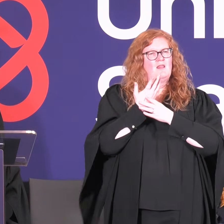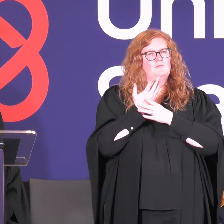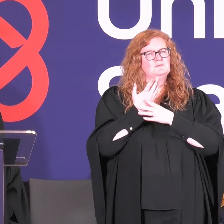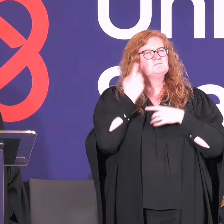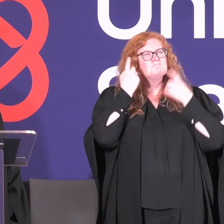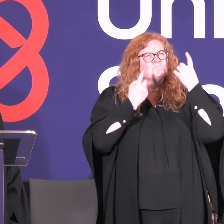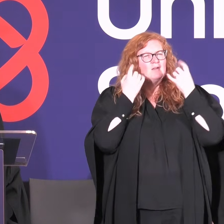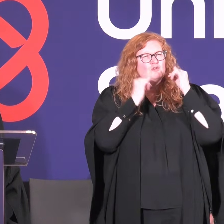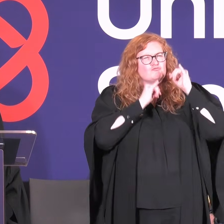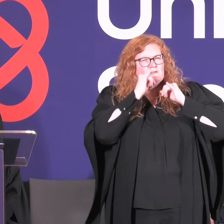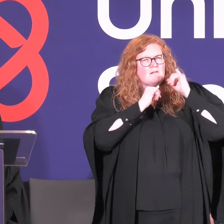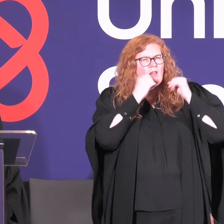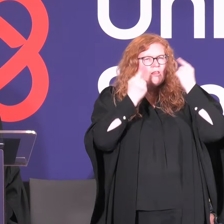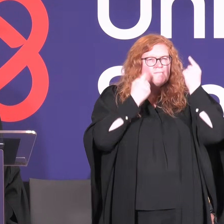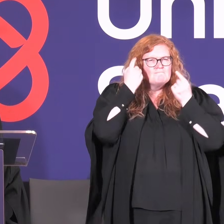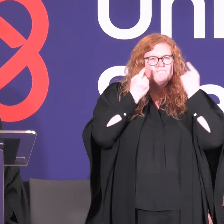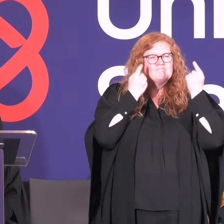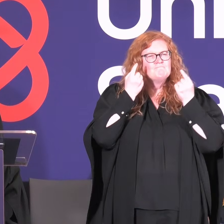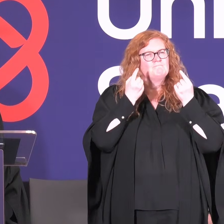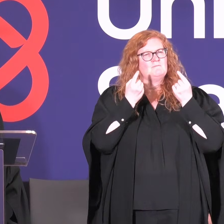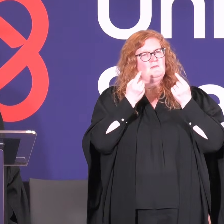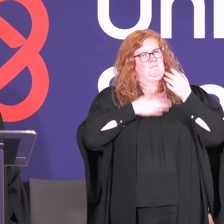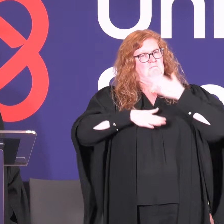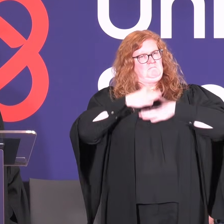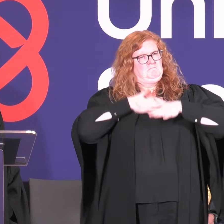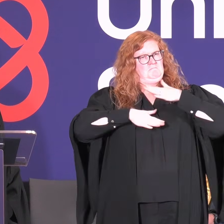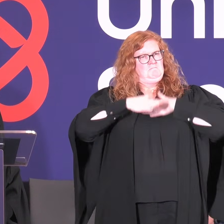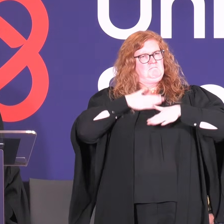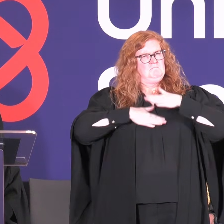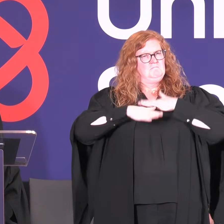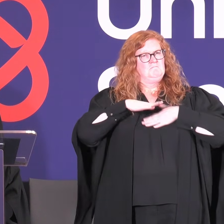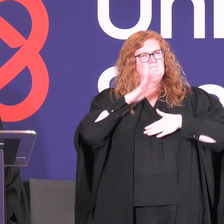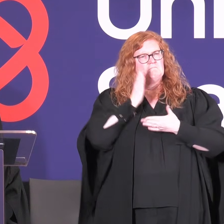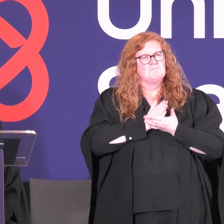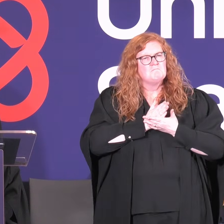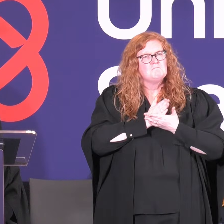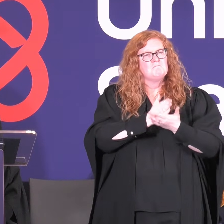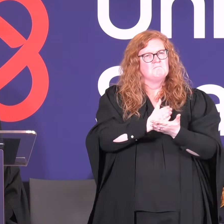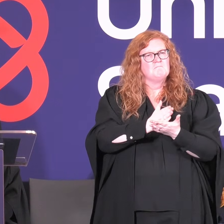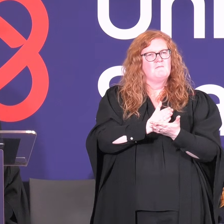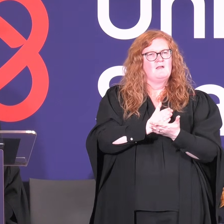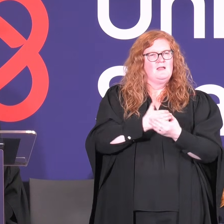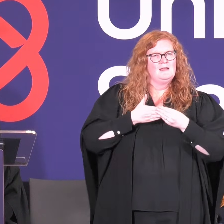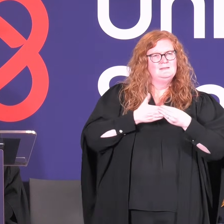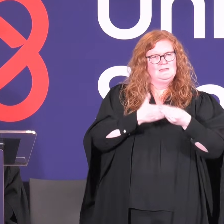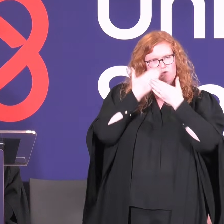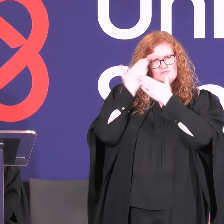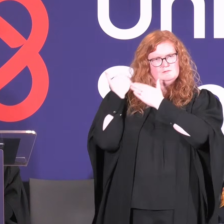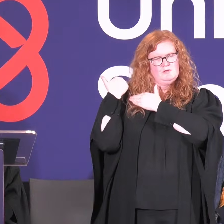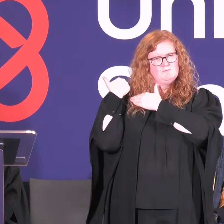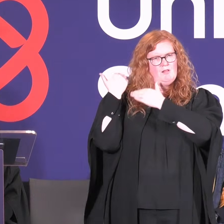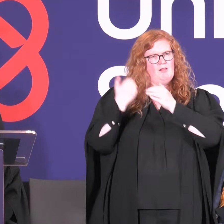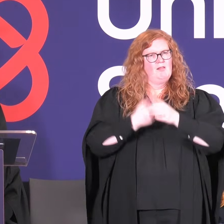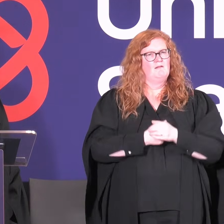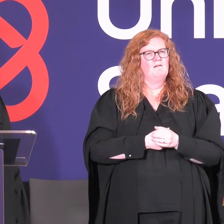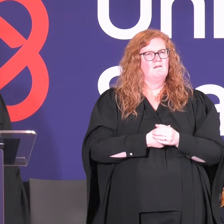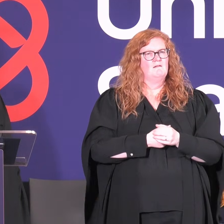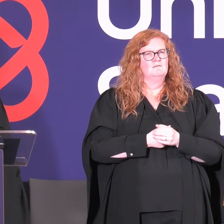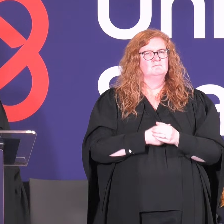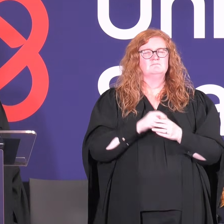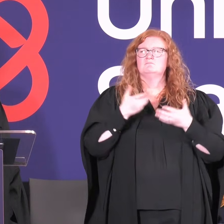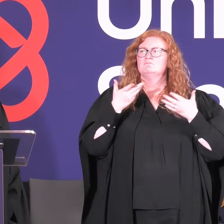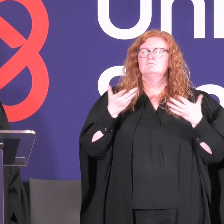think critically, act ethically, and lead responsibly. And though today